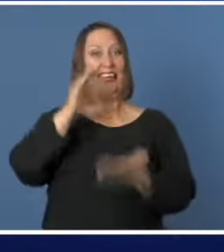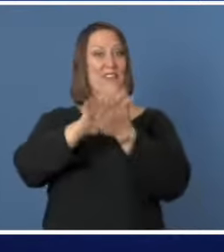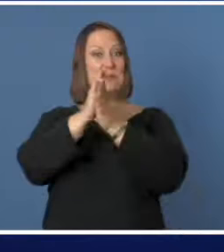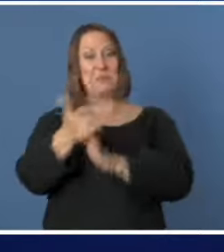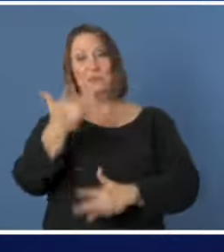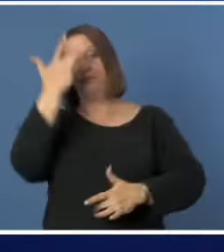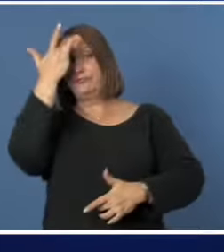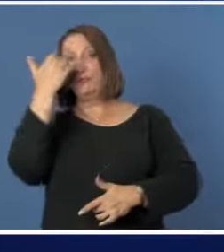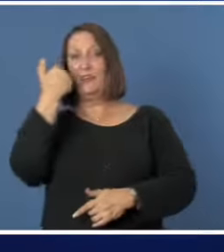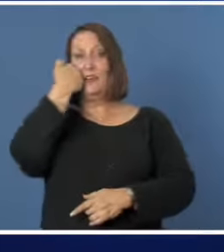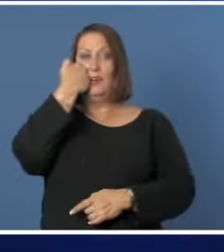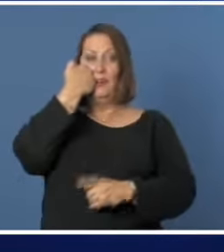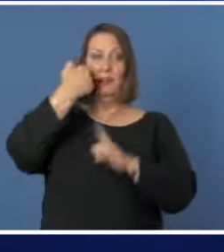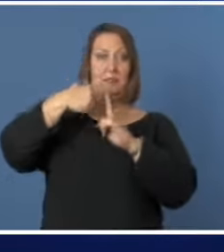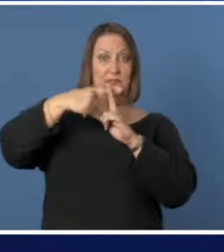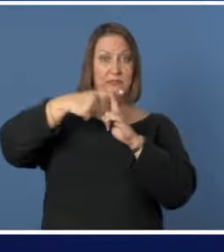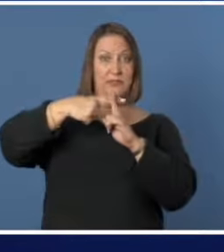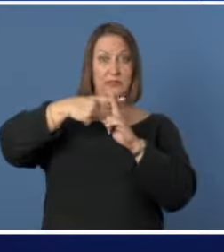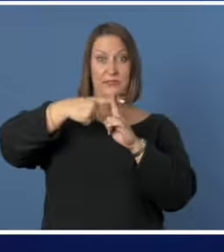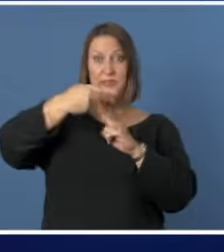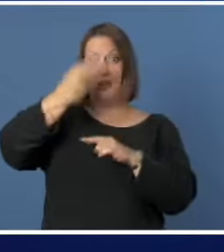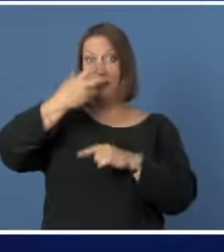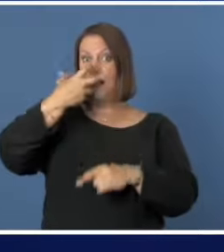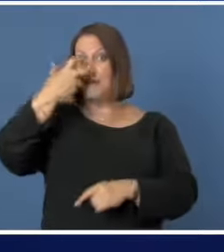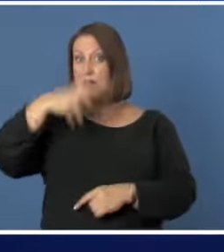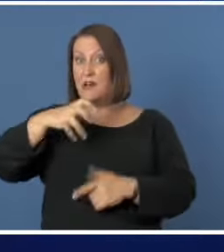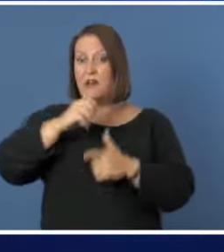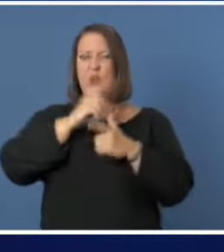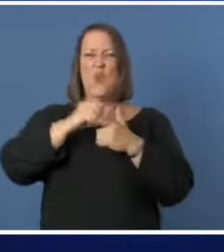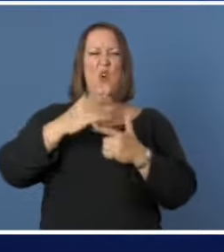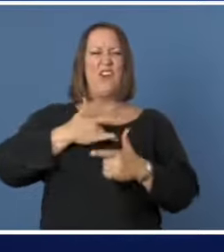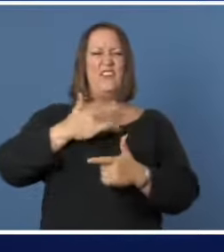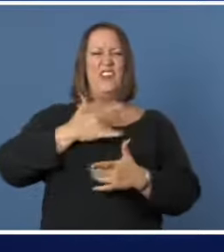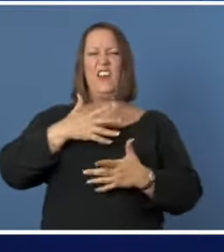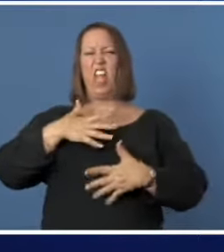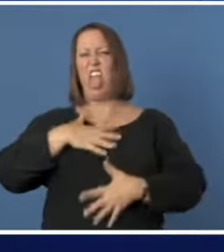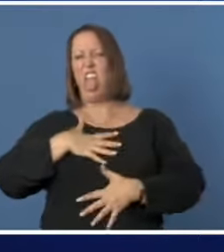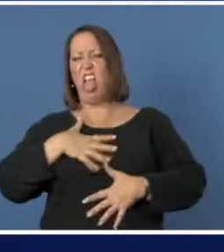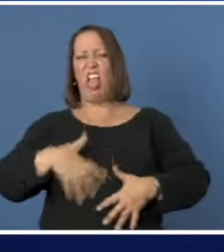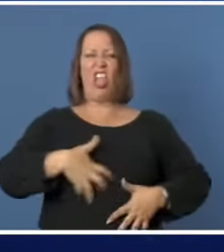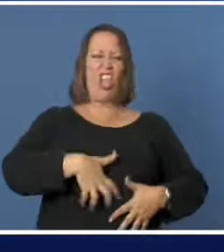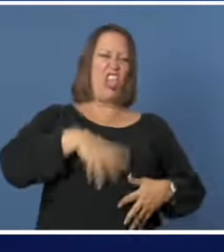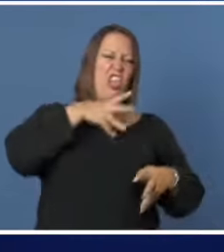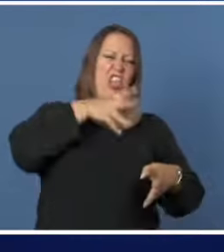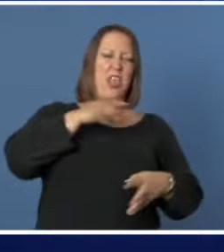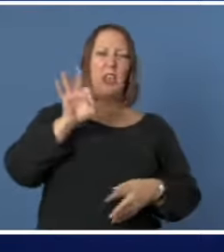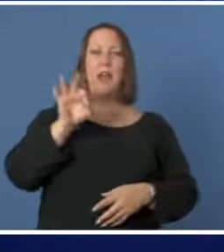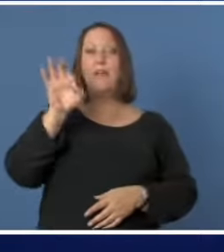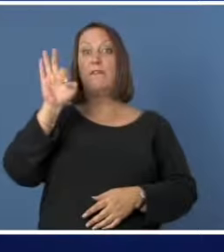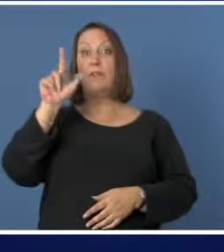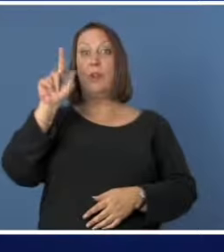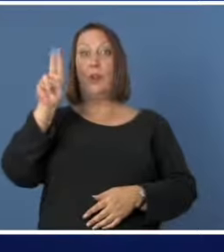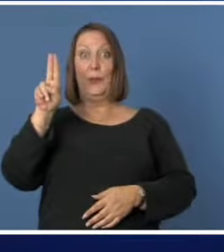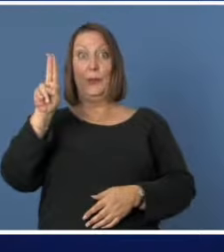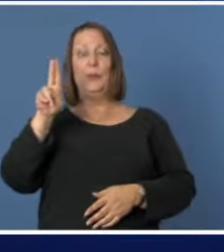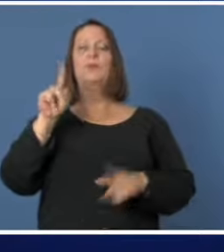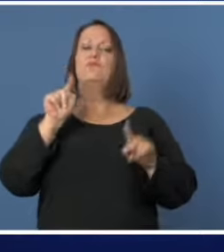If you develop a fever or have flu-like symptoms, seek medical care immediately.